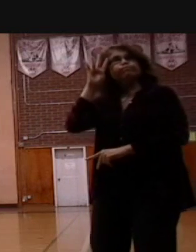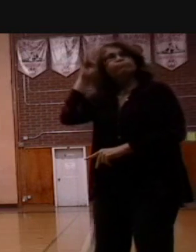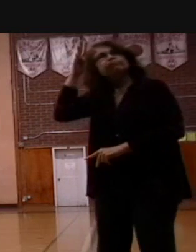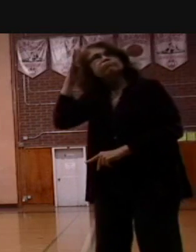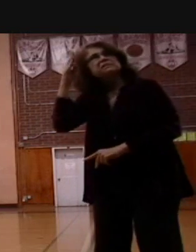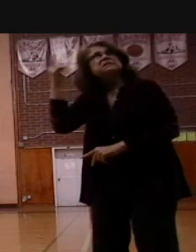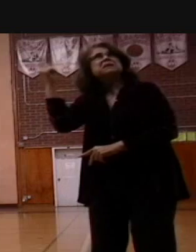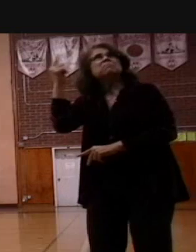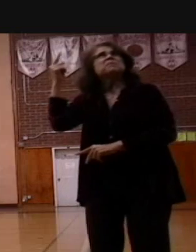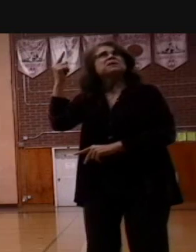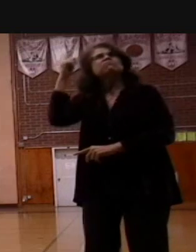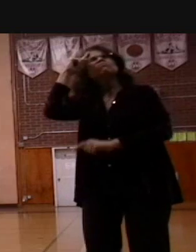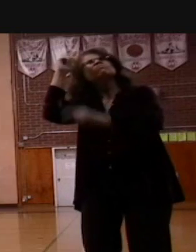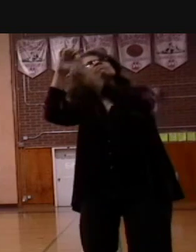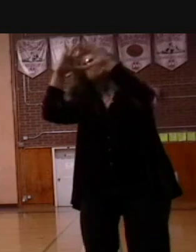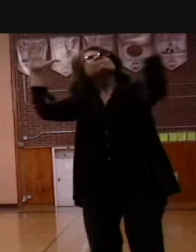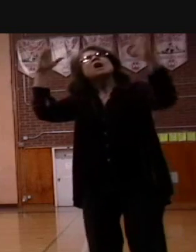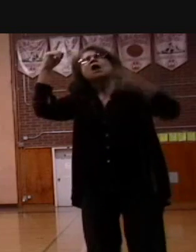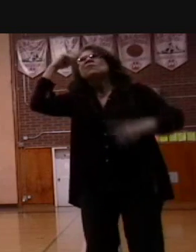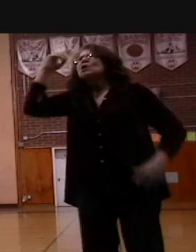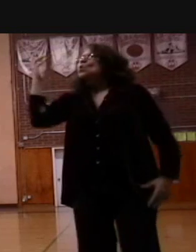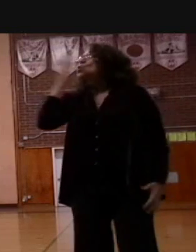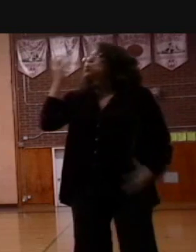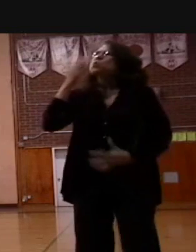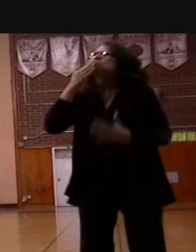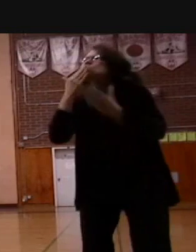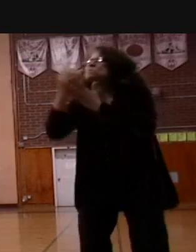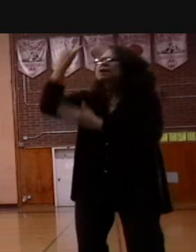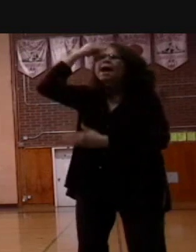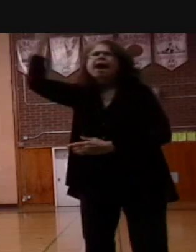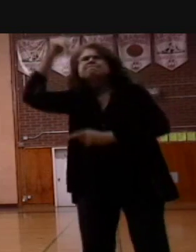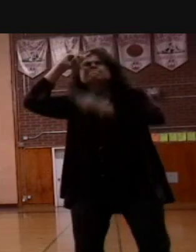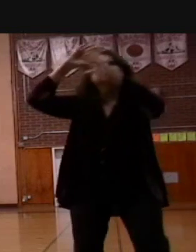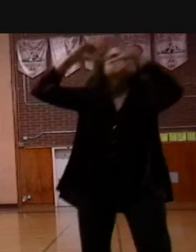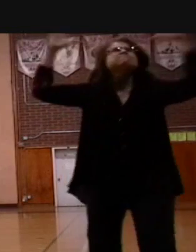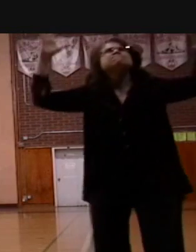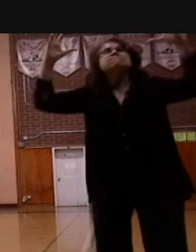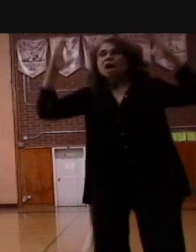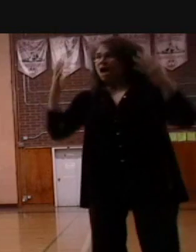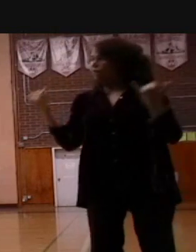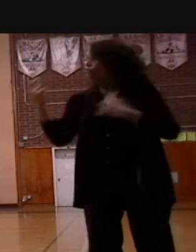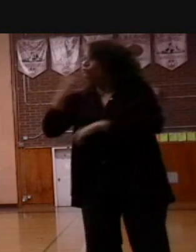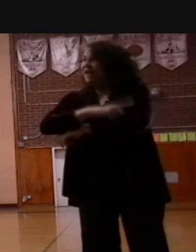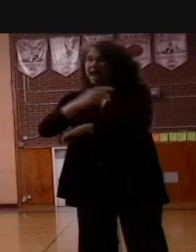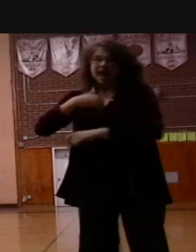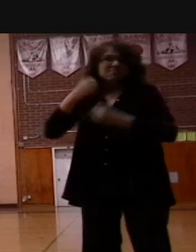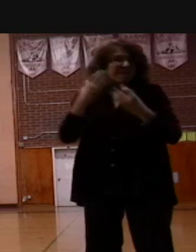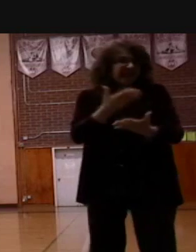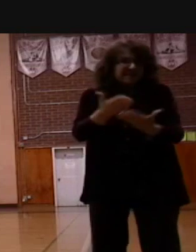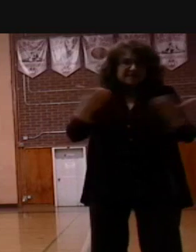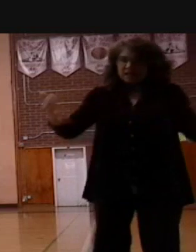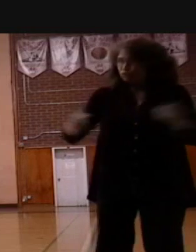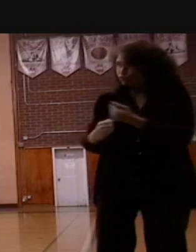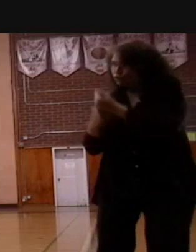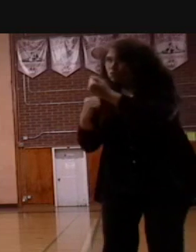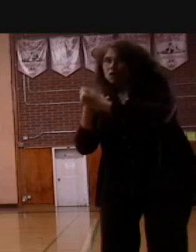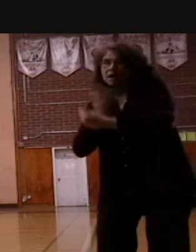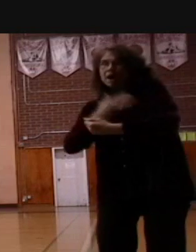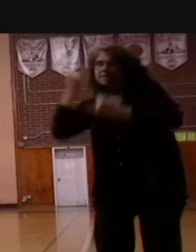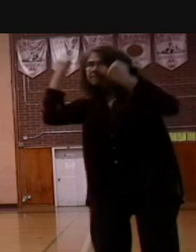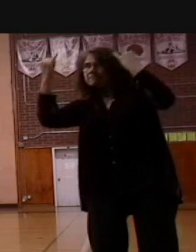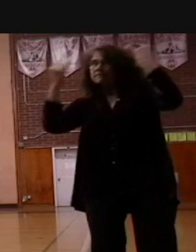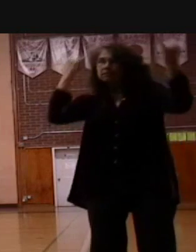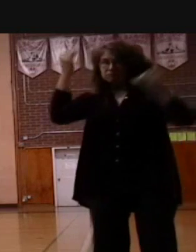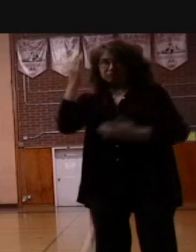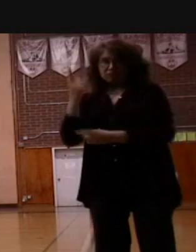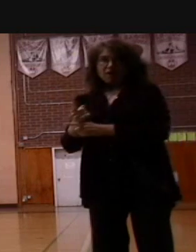convinced it was the next great idea. Even today with unlimited resources at our fingertips through internet and social